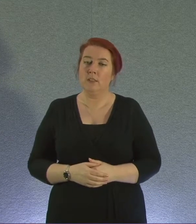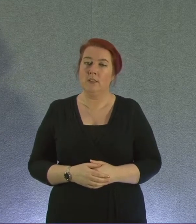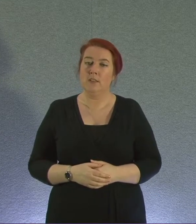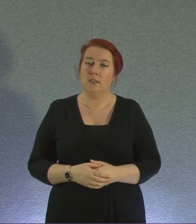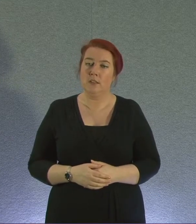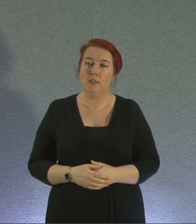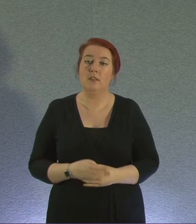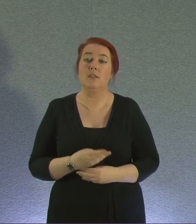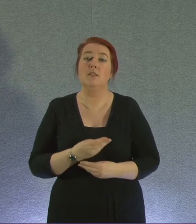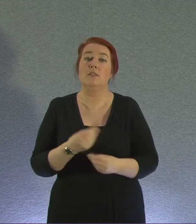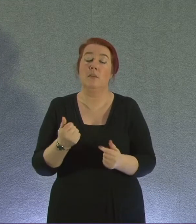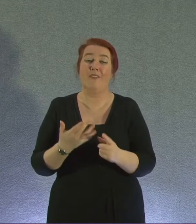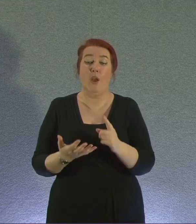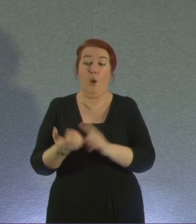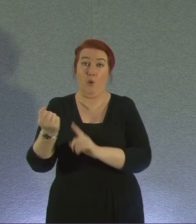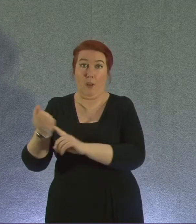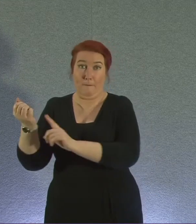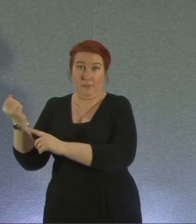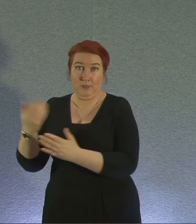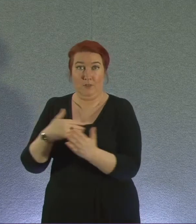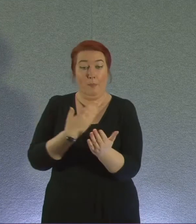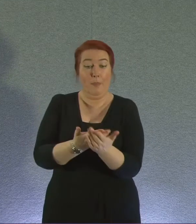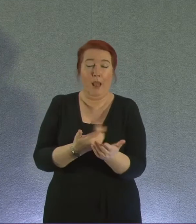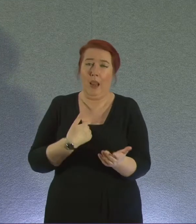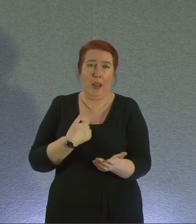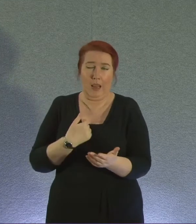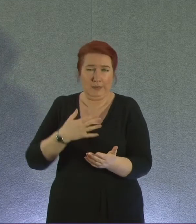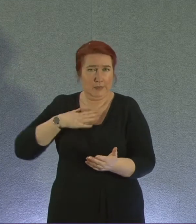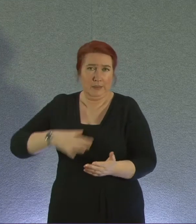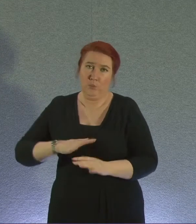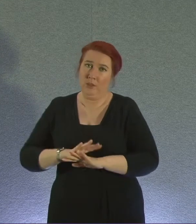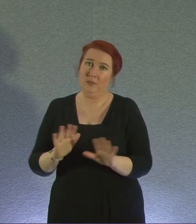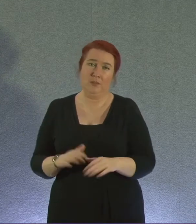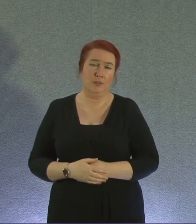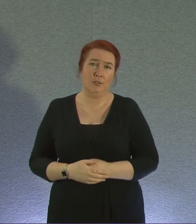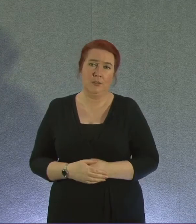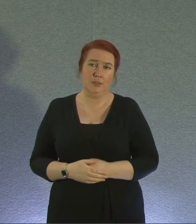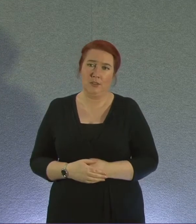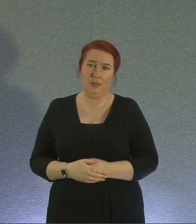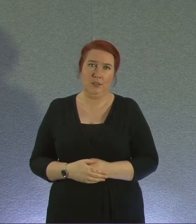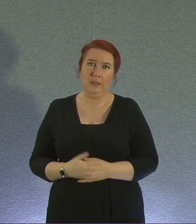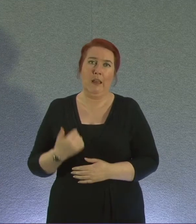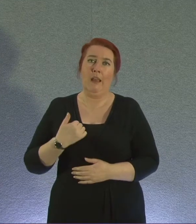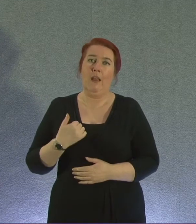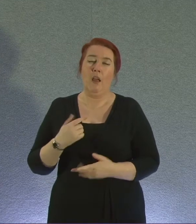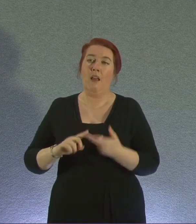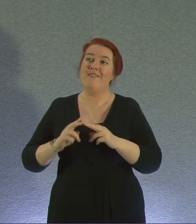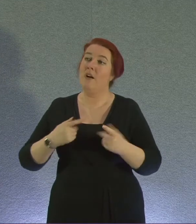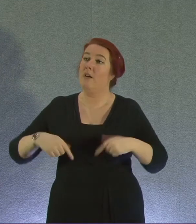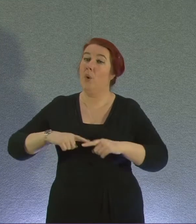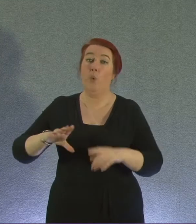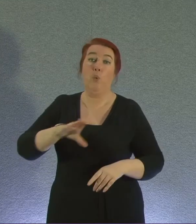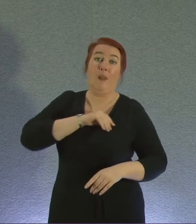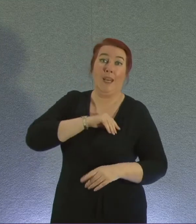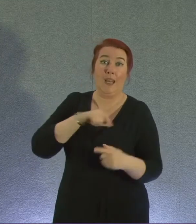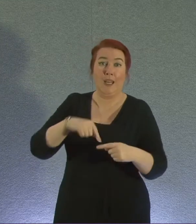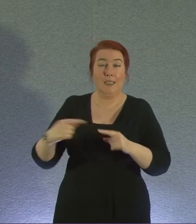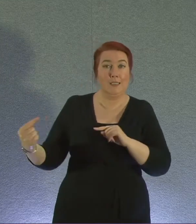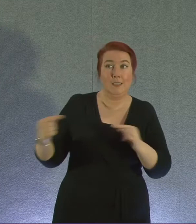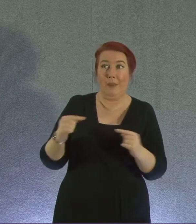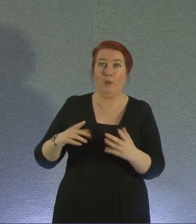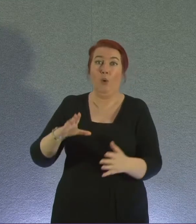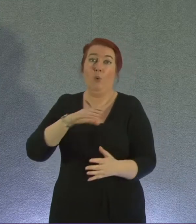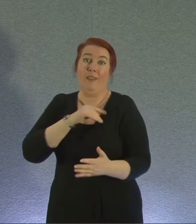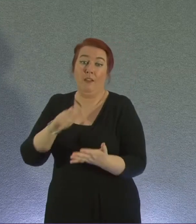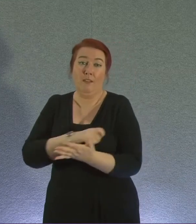for some of the outcomes that we've had today. There's no great pleasure in winning debates and votes in this particular